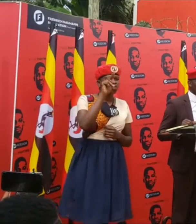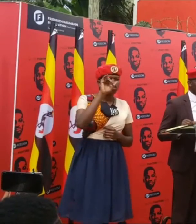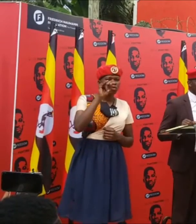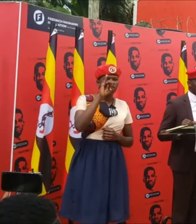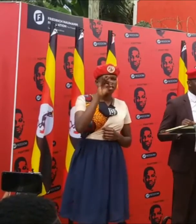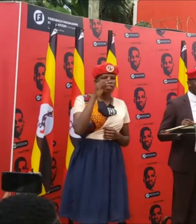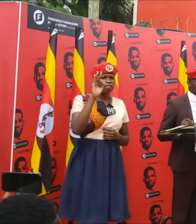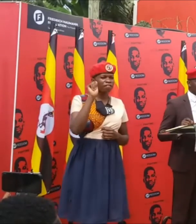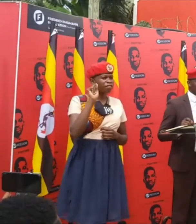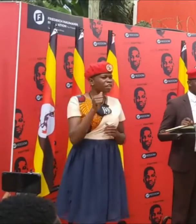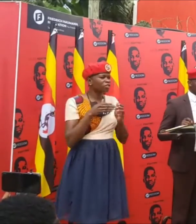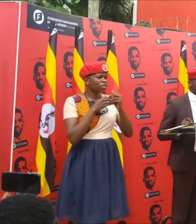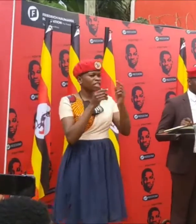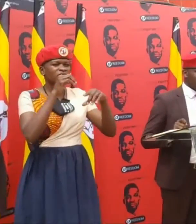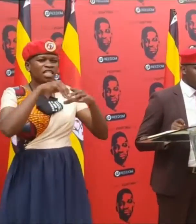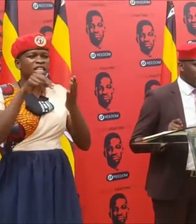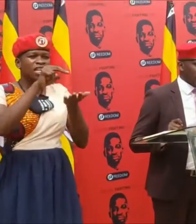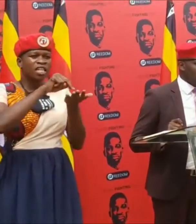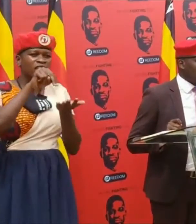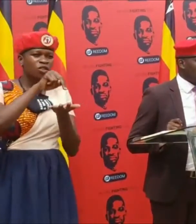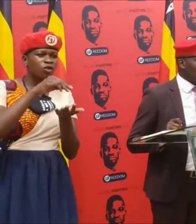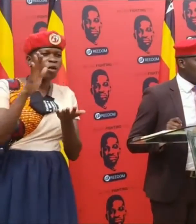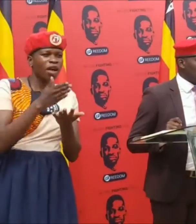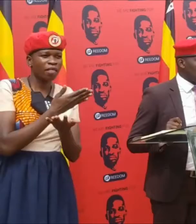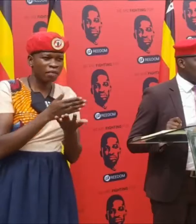The national anthem.